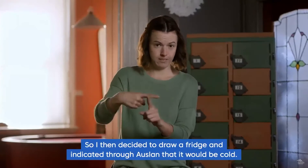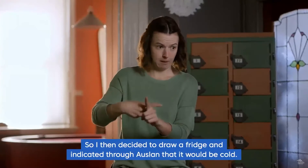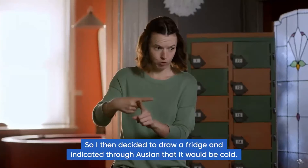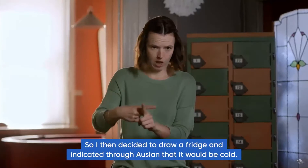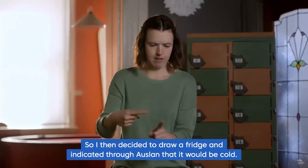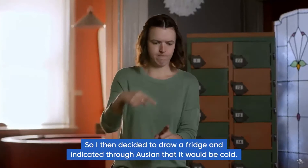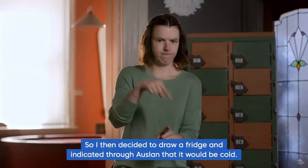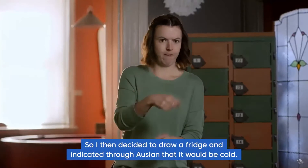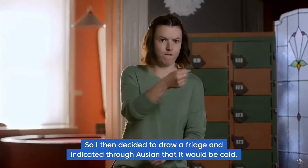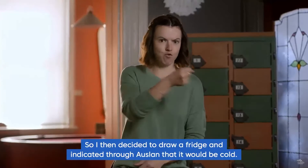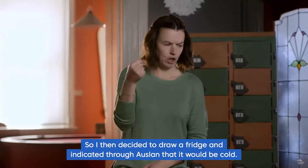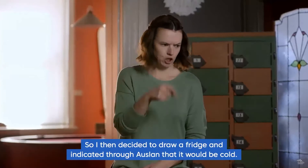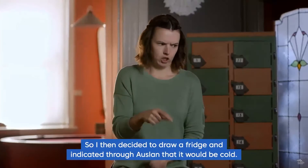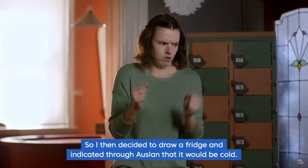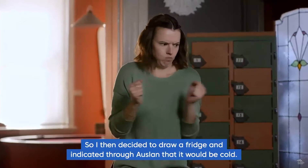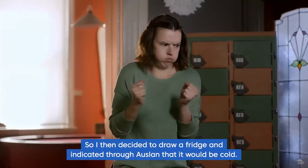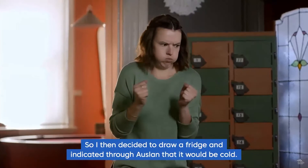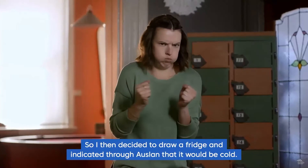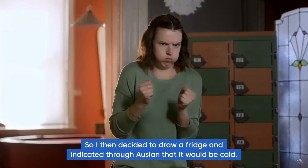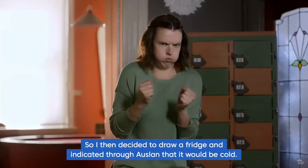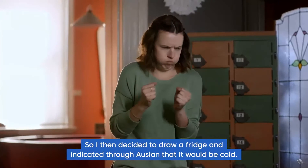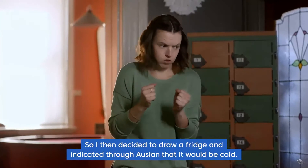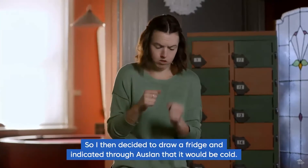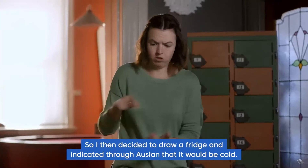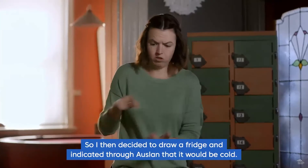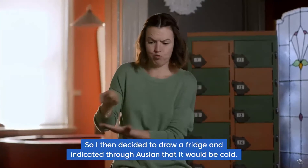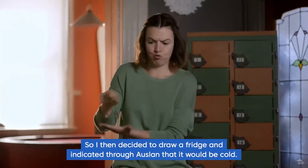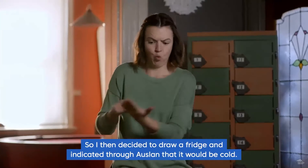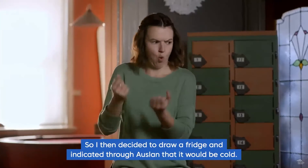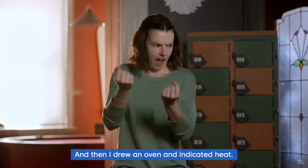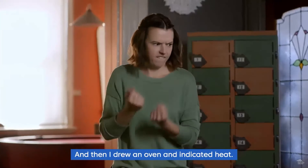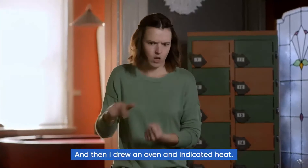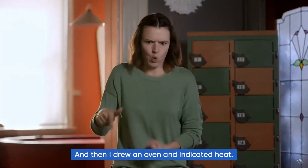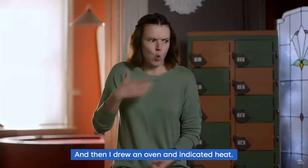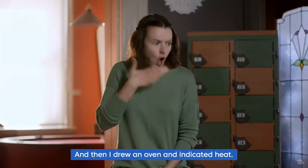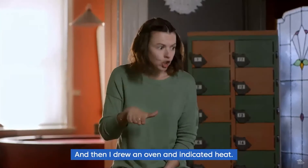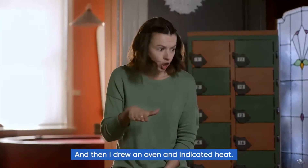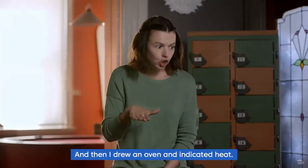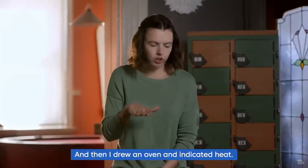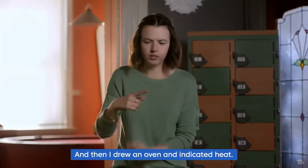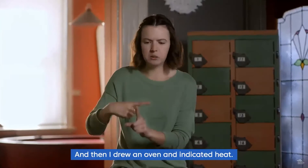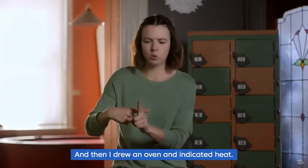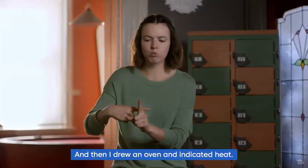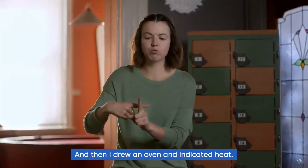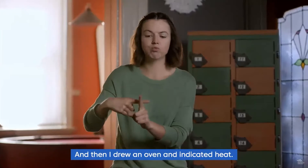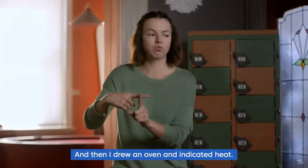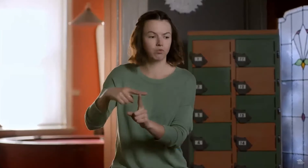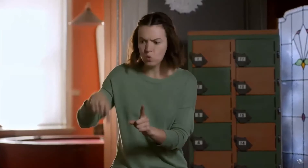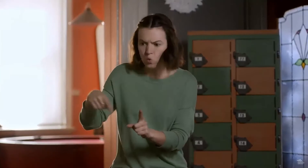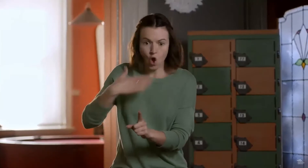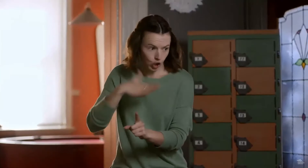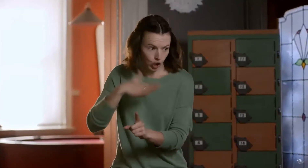so I then decided to draw a fridge and indicated through Auslan that it would be cold. And then I drew an oven and indicated